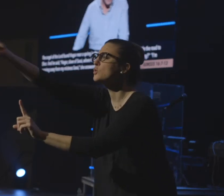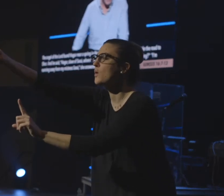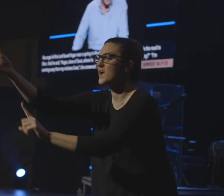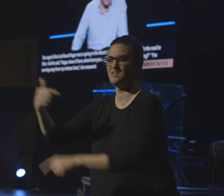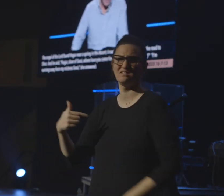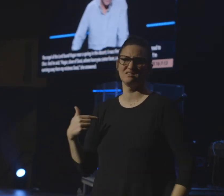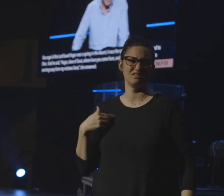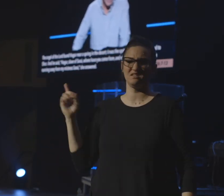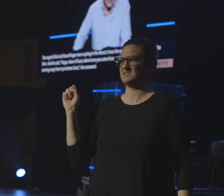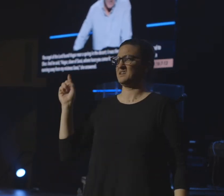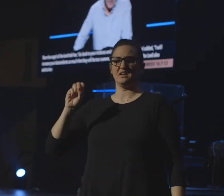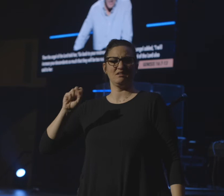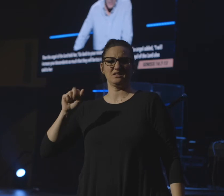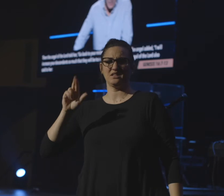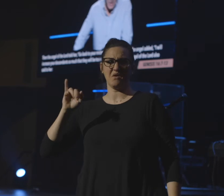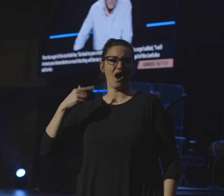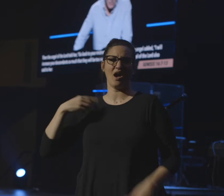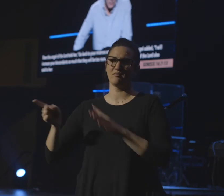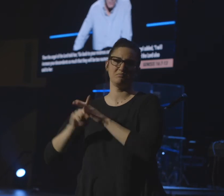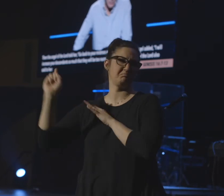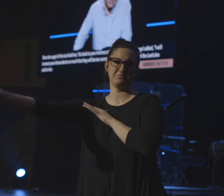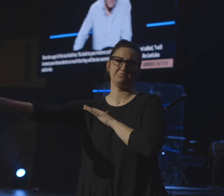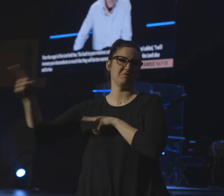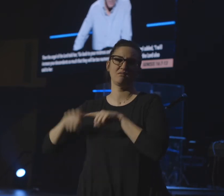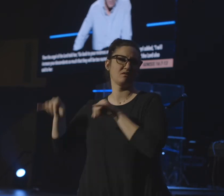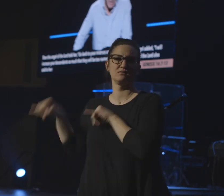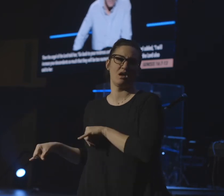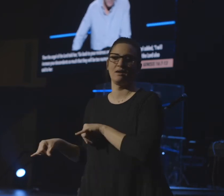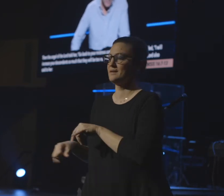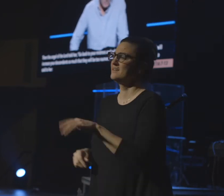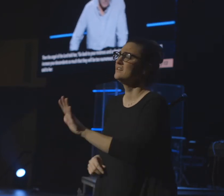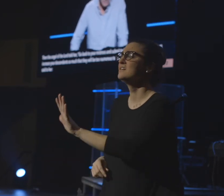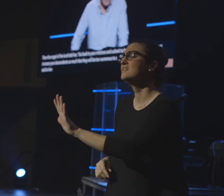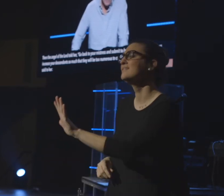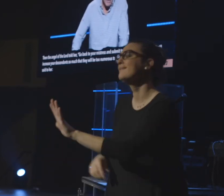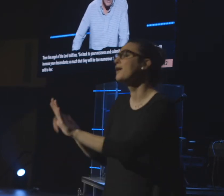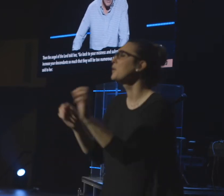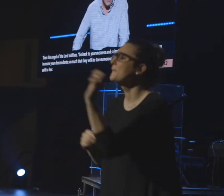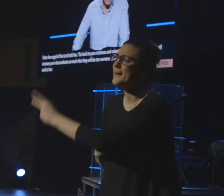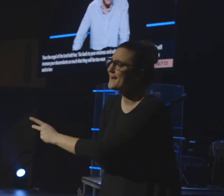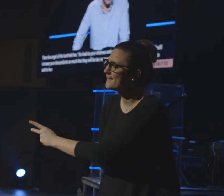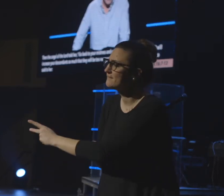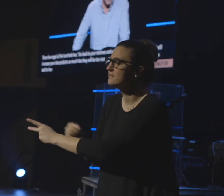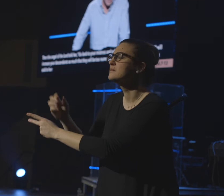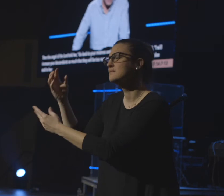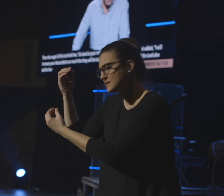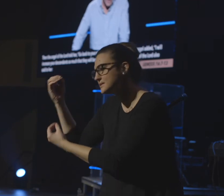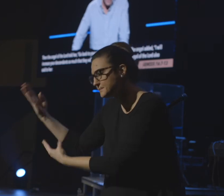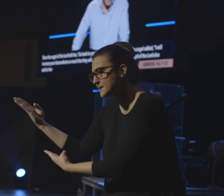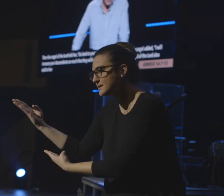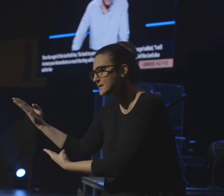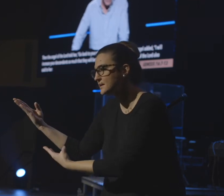from my mistress Sarah, she answered. Then the angel of the Lord told her, listen, go back to your mistress and submit to her. The